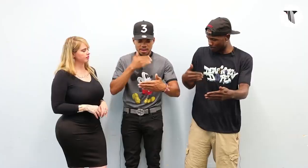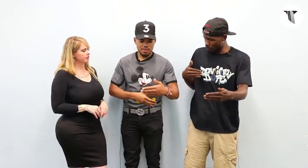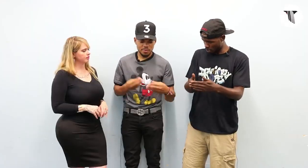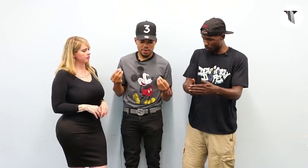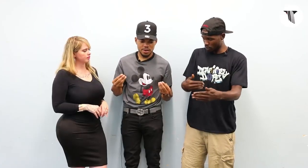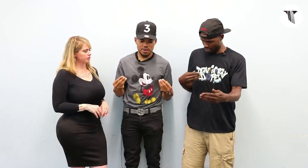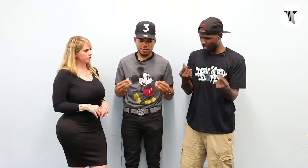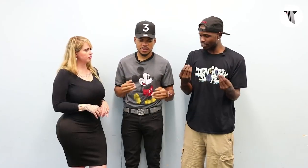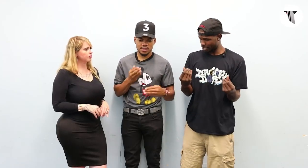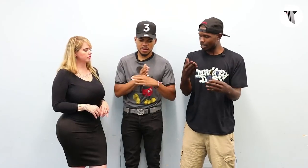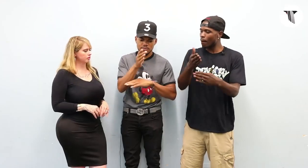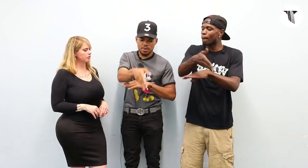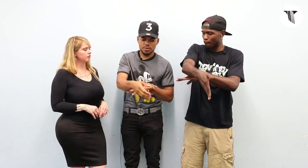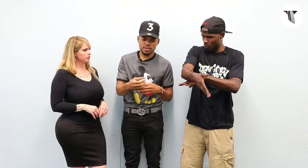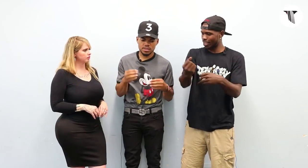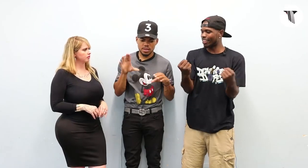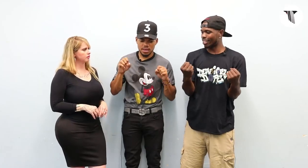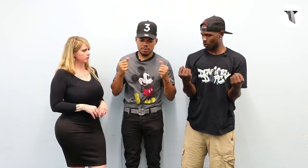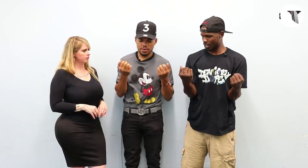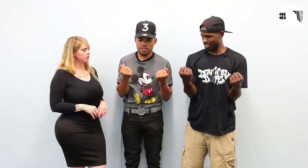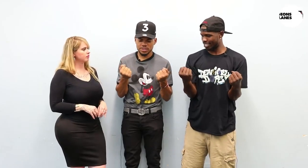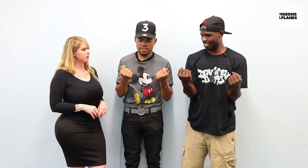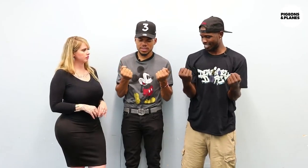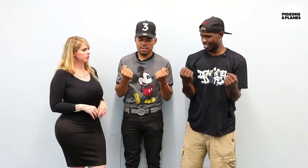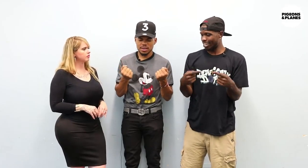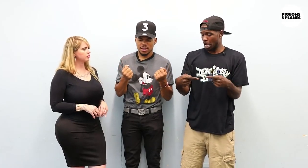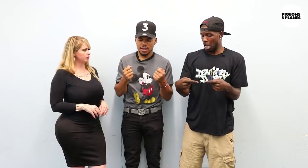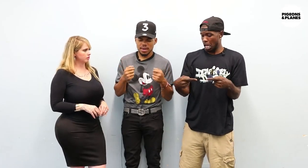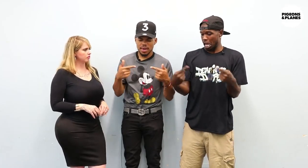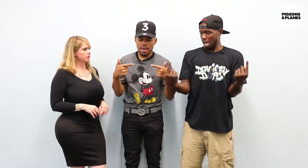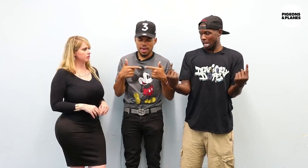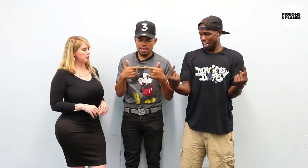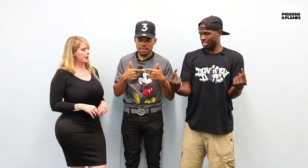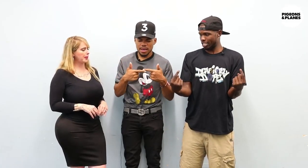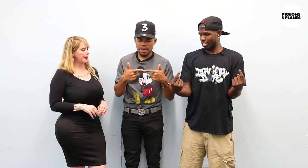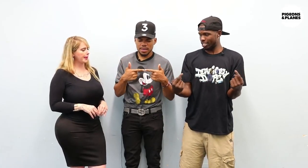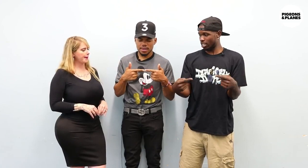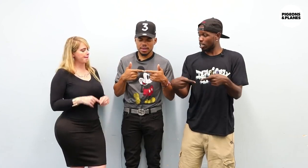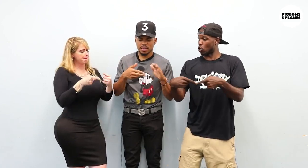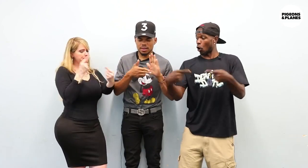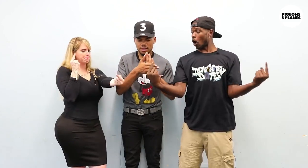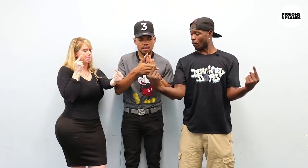I'm pre-currency, post-language, anti... Go